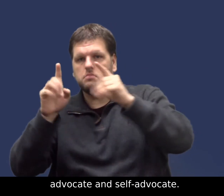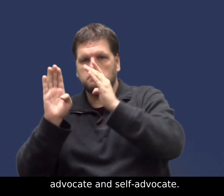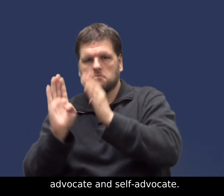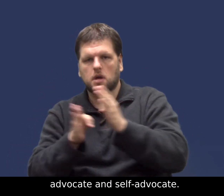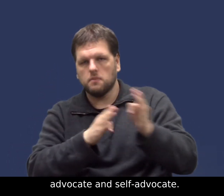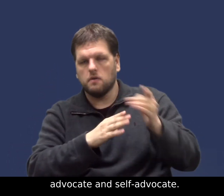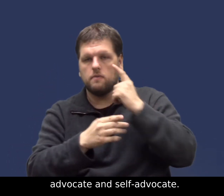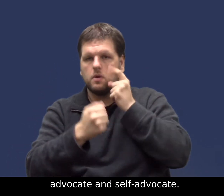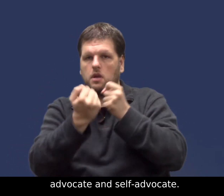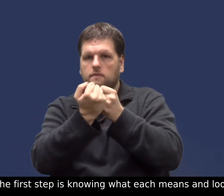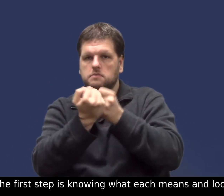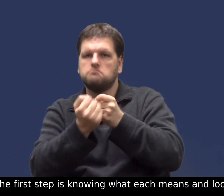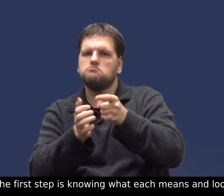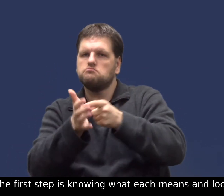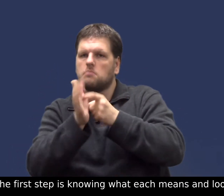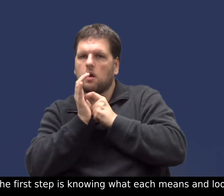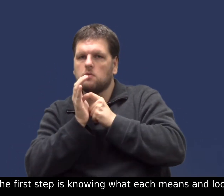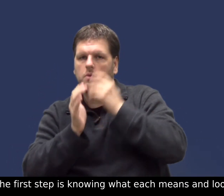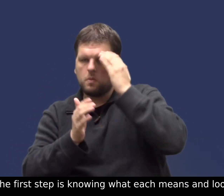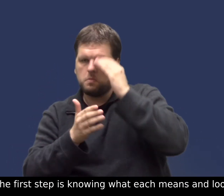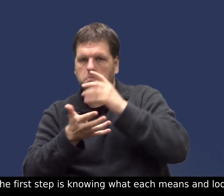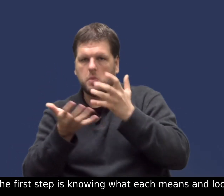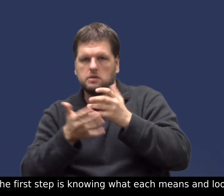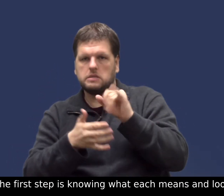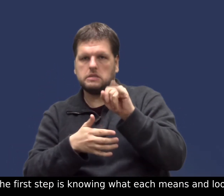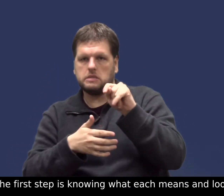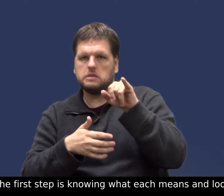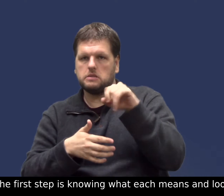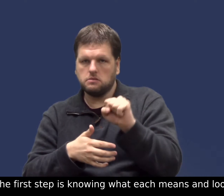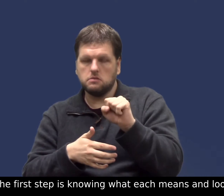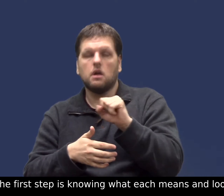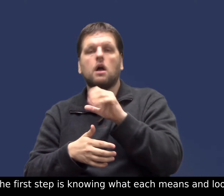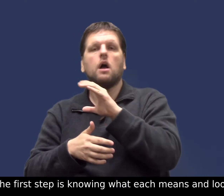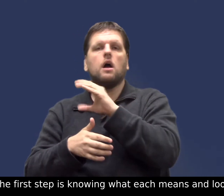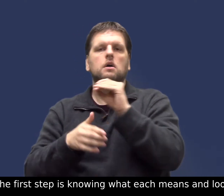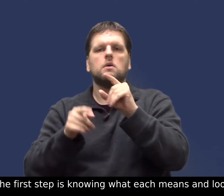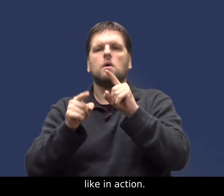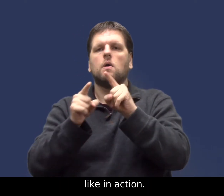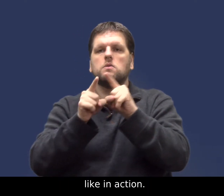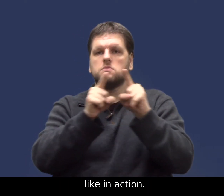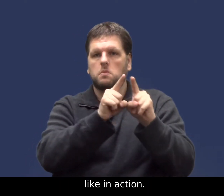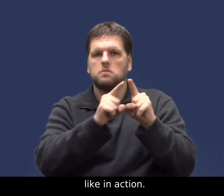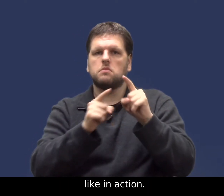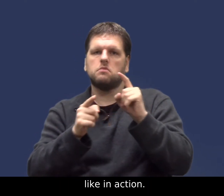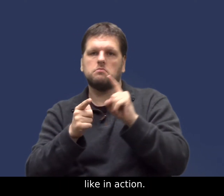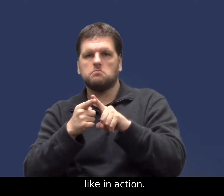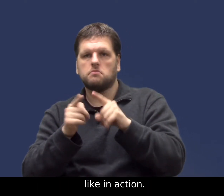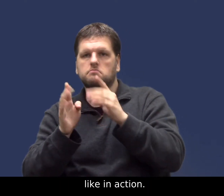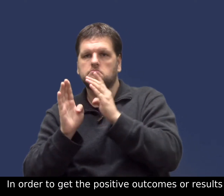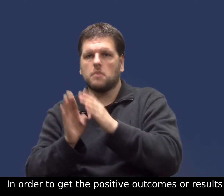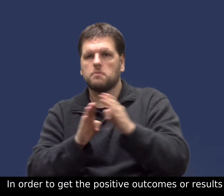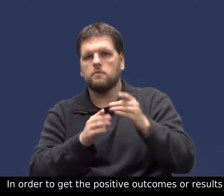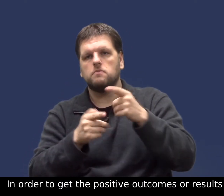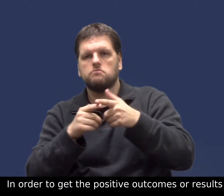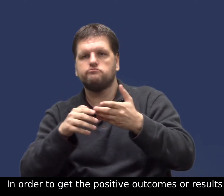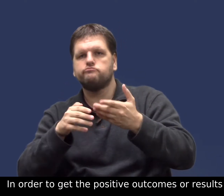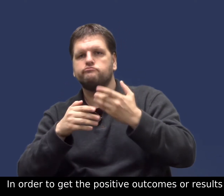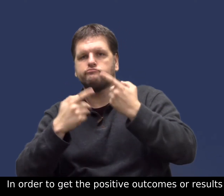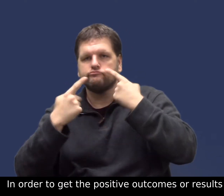self-advocate. The first step is knowing what each means and looks like in action. In order to get the